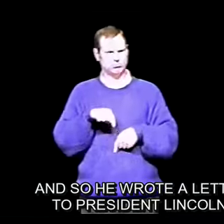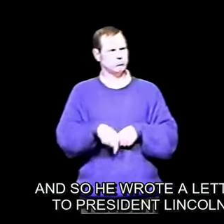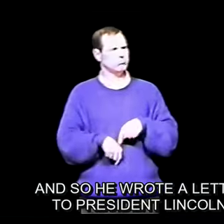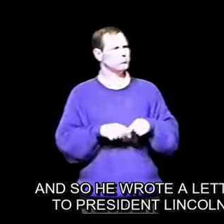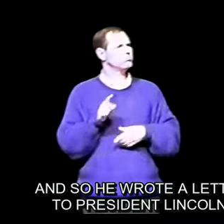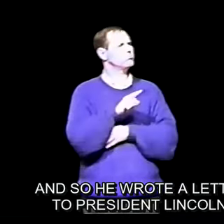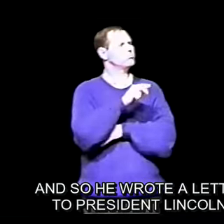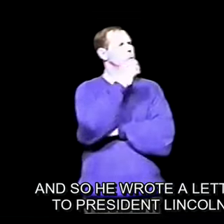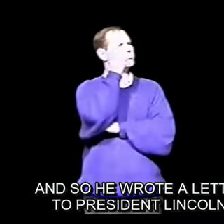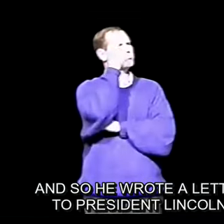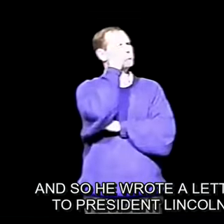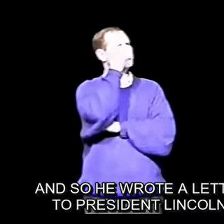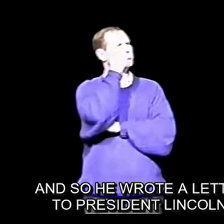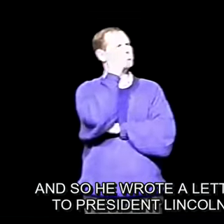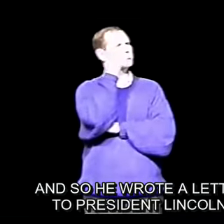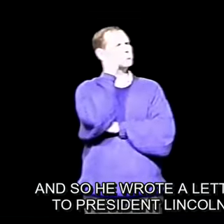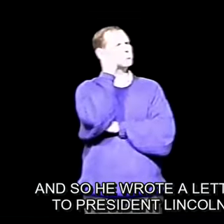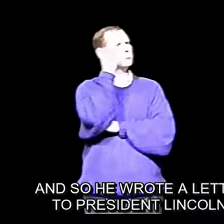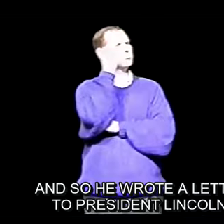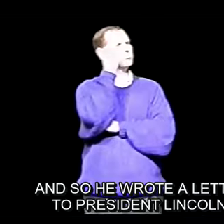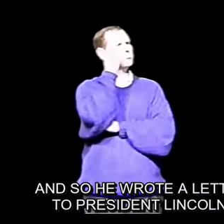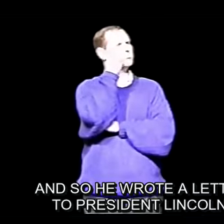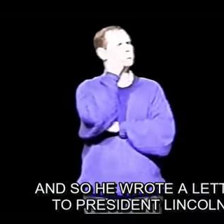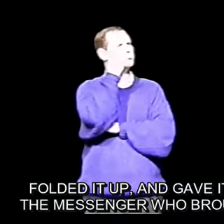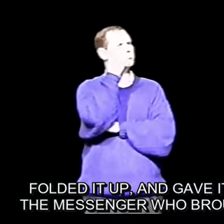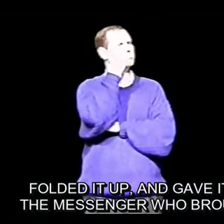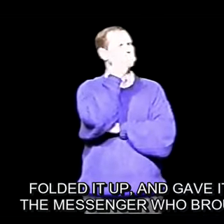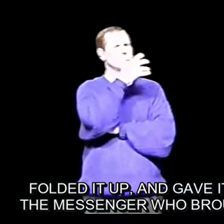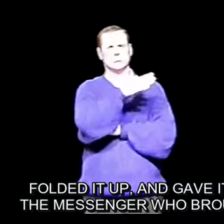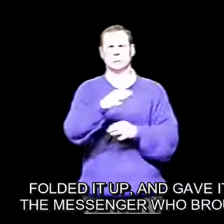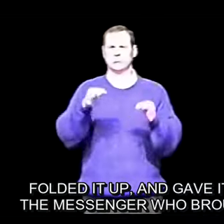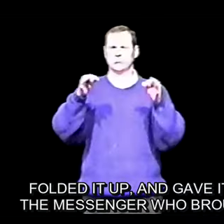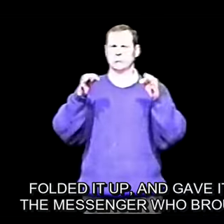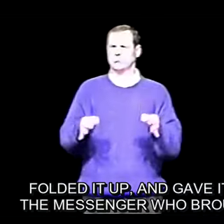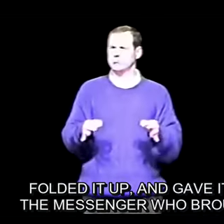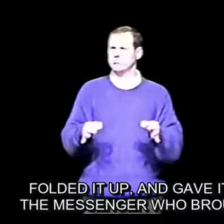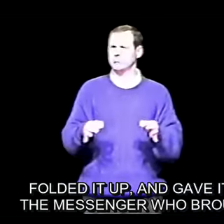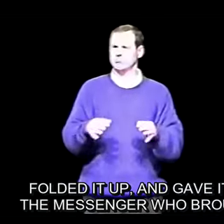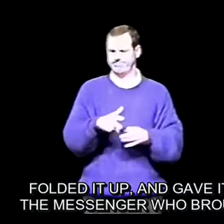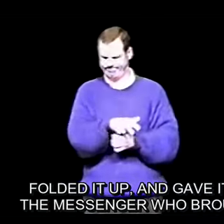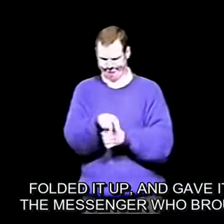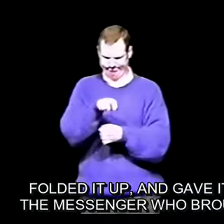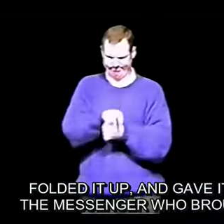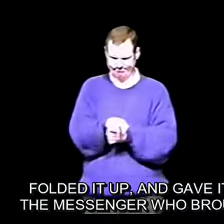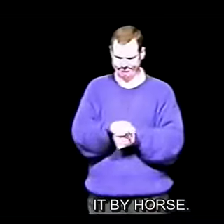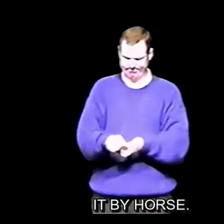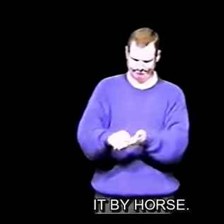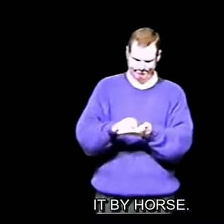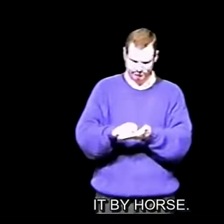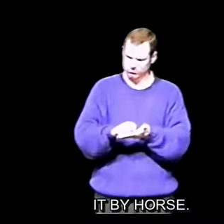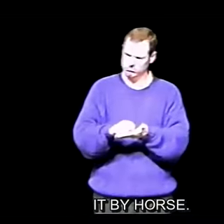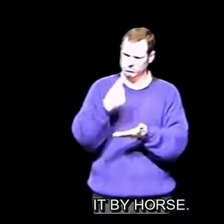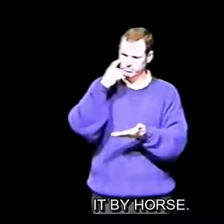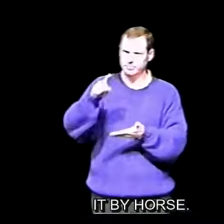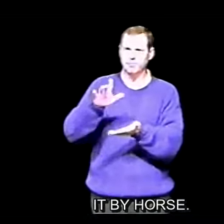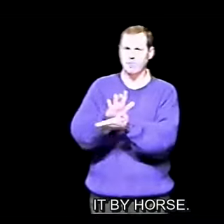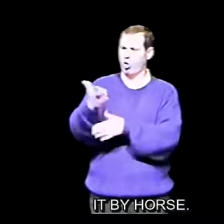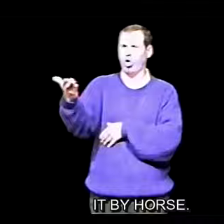President Lincoln, folded it up, and gave it to the messenger who brought it by horse. President Lincoln received the